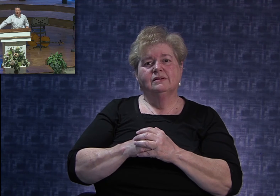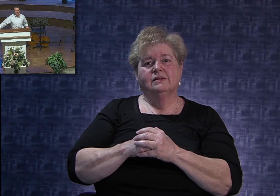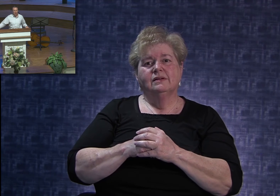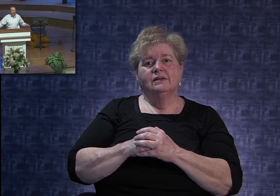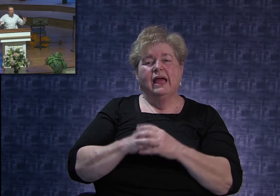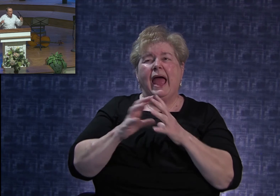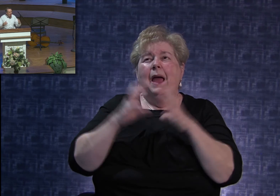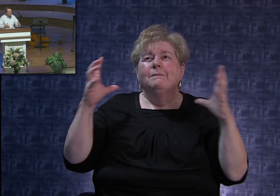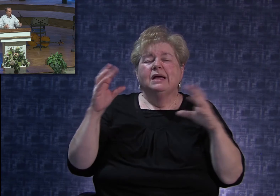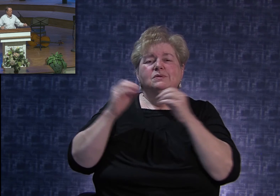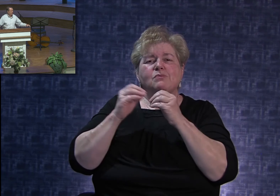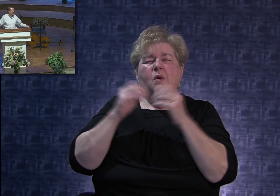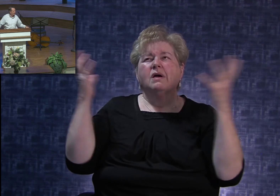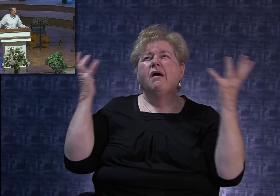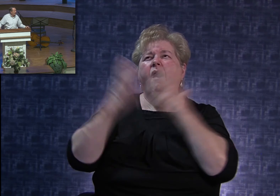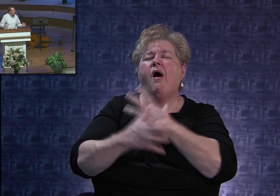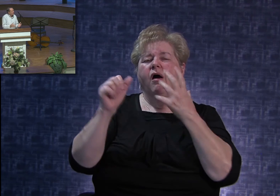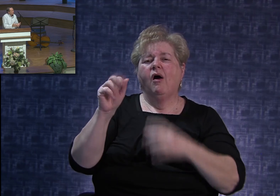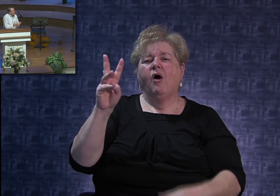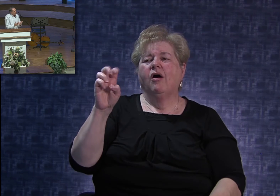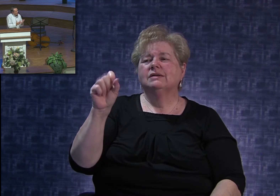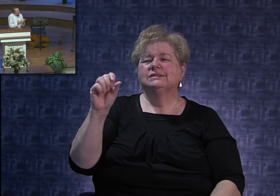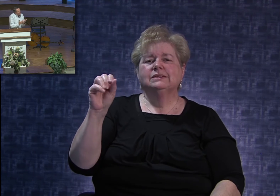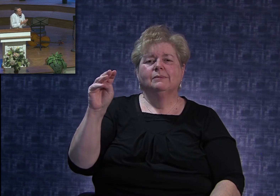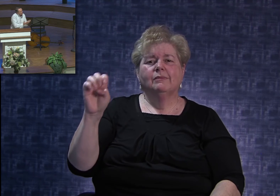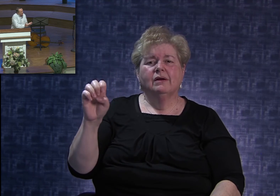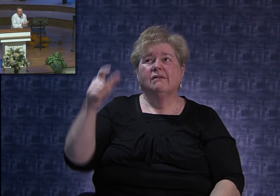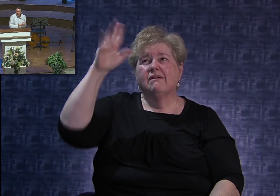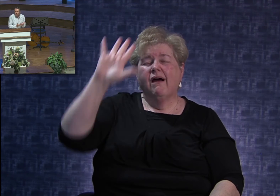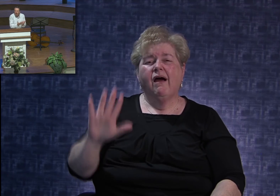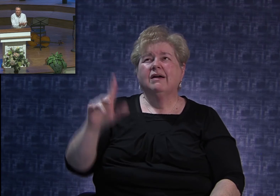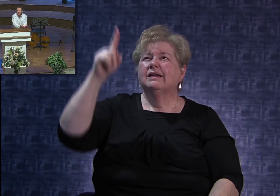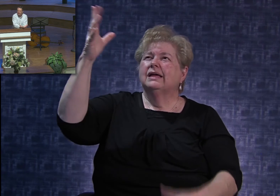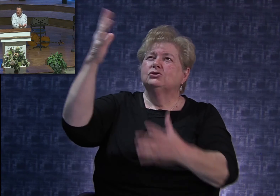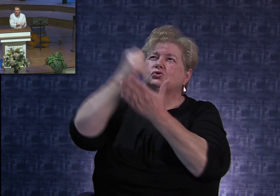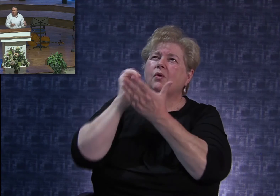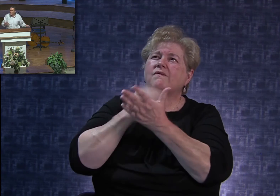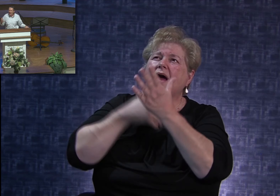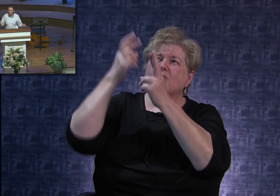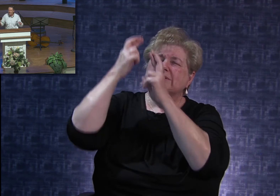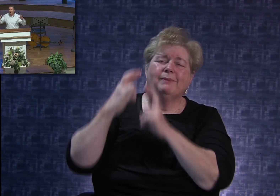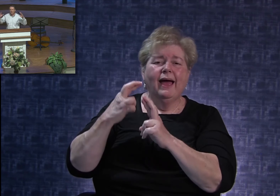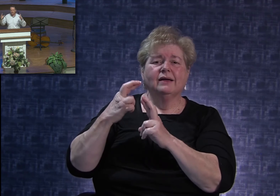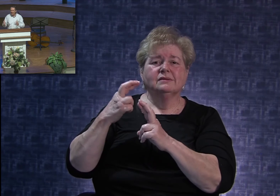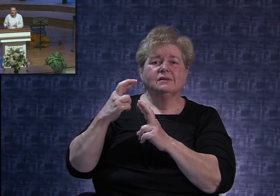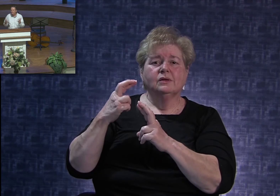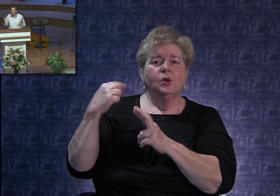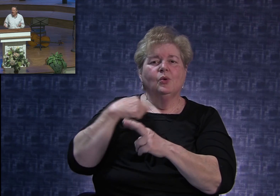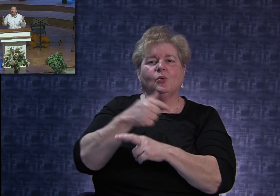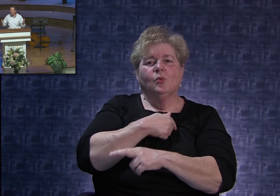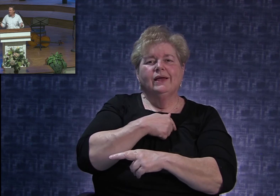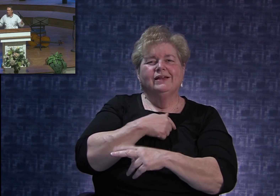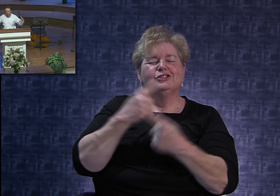How much more awesome he is. How much more deserving of our reverence is God? And we have just